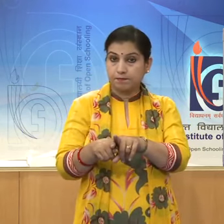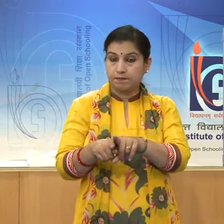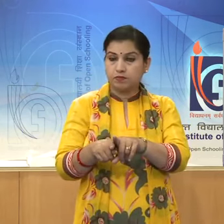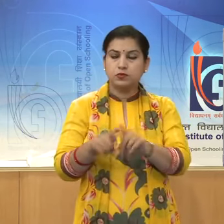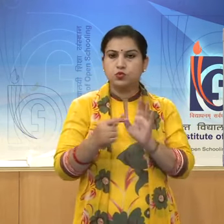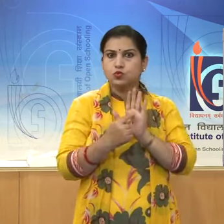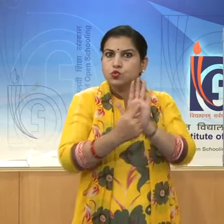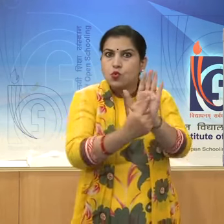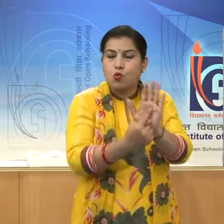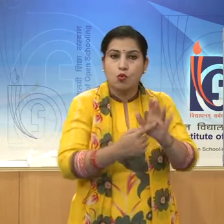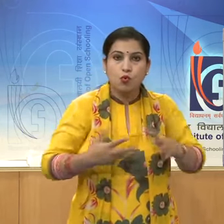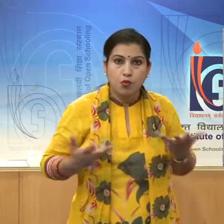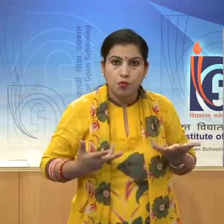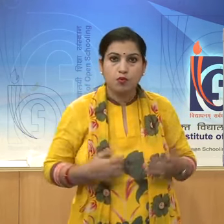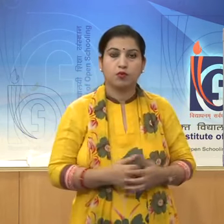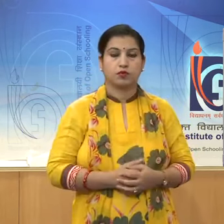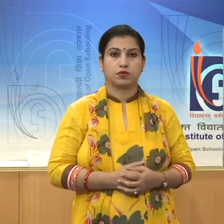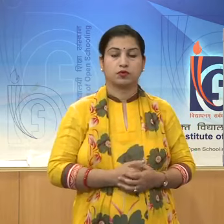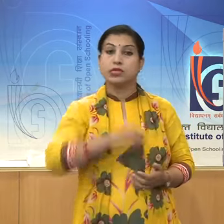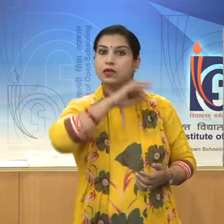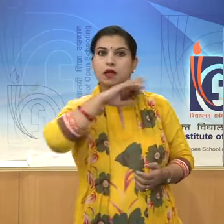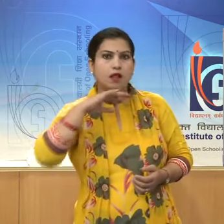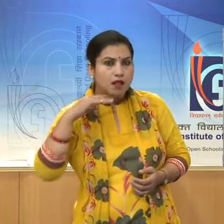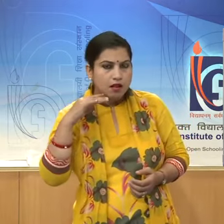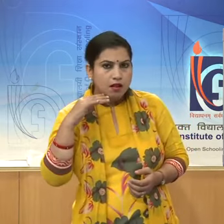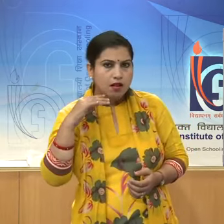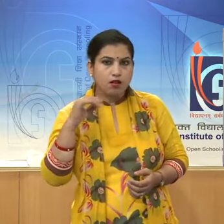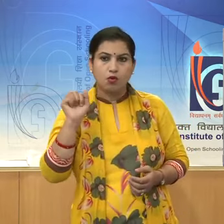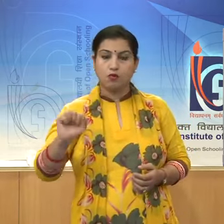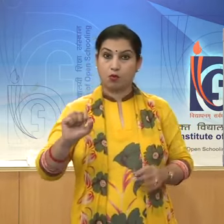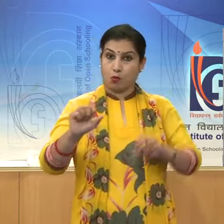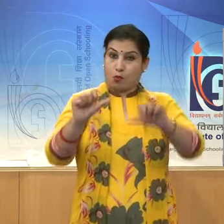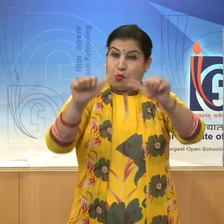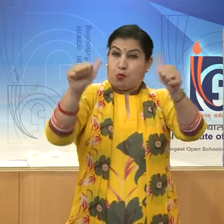symbolizes the color of victory.